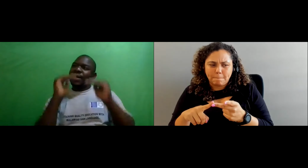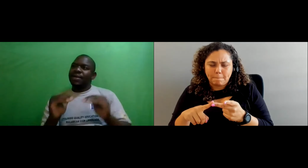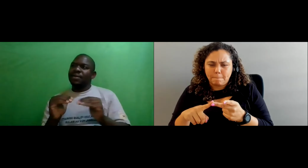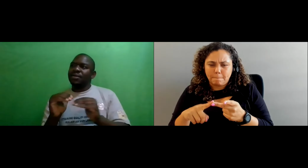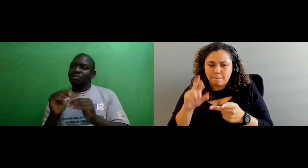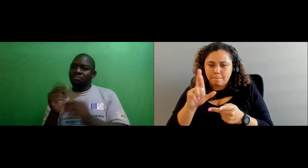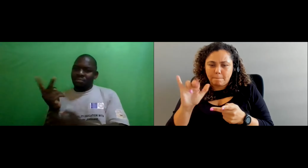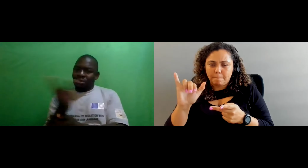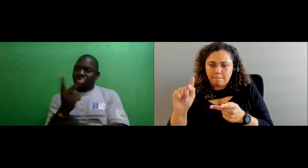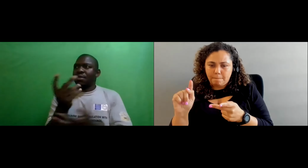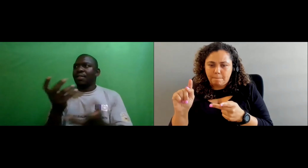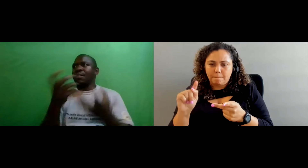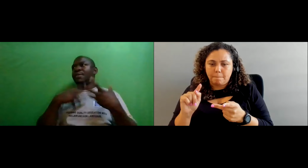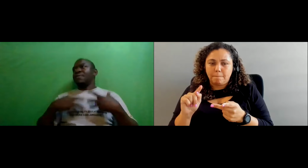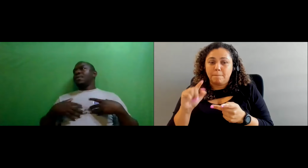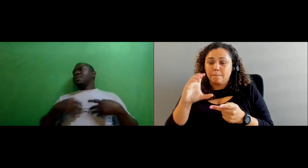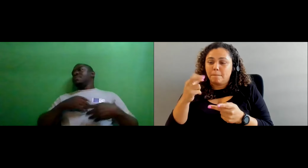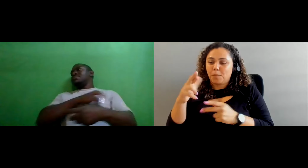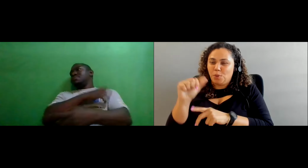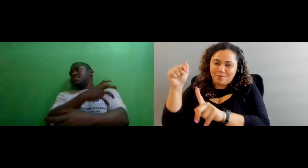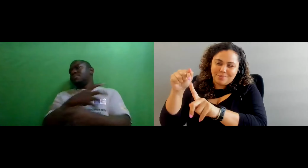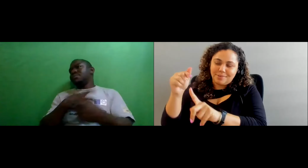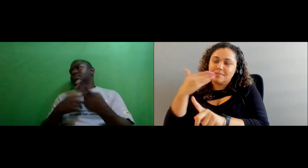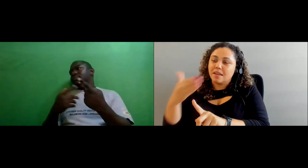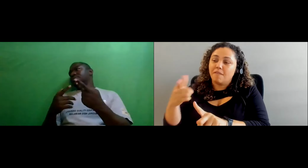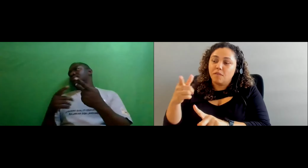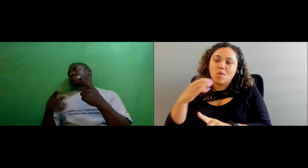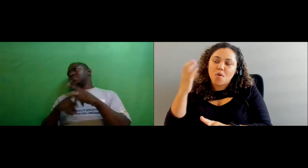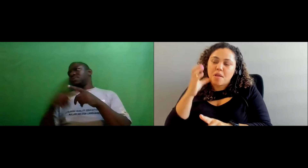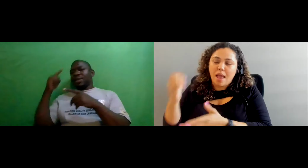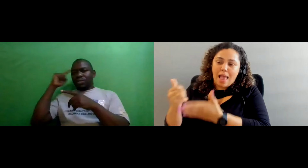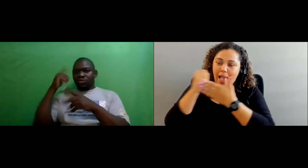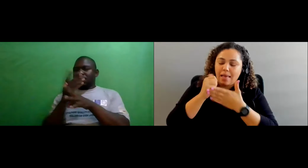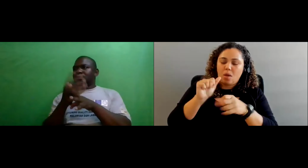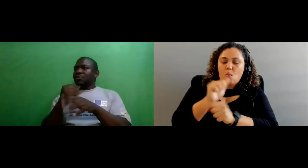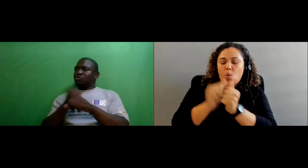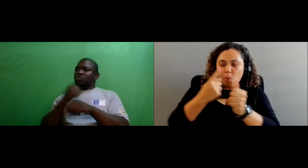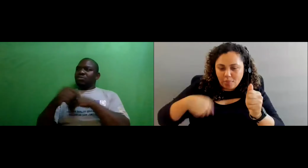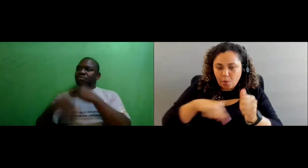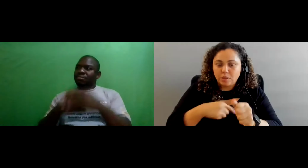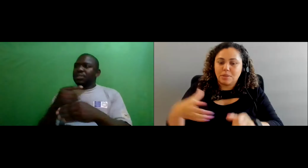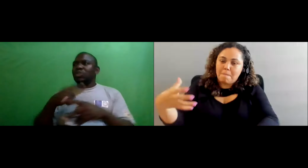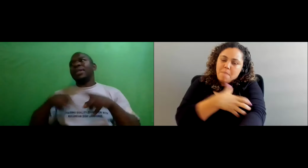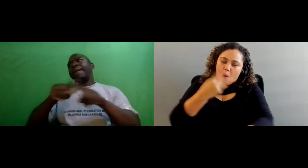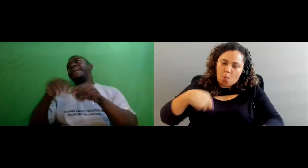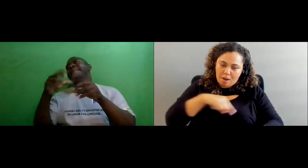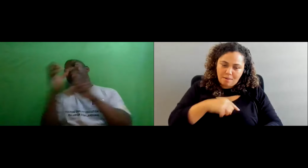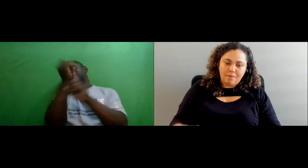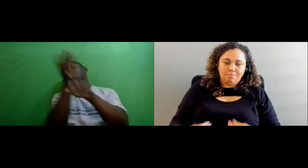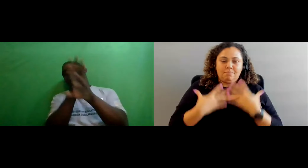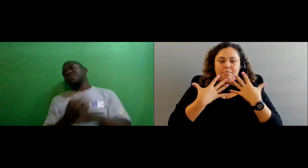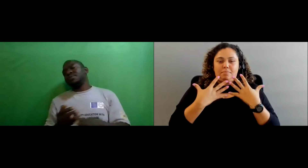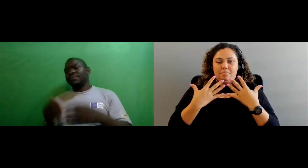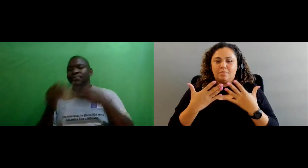RIT, and Chris specifically, for working with us, for supporting us, for empowering us, for the skills that we've invested in